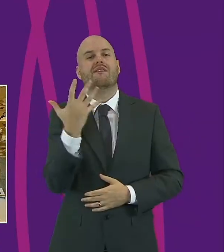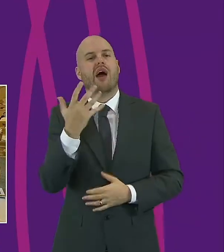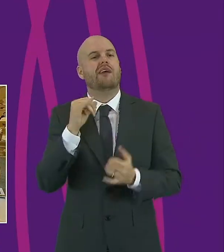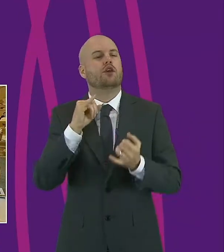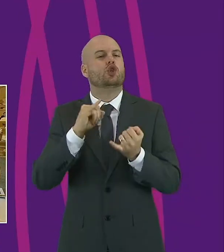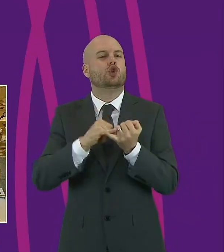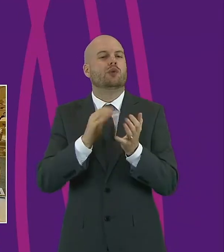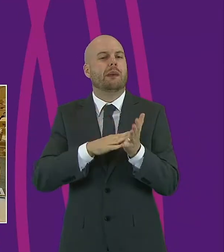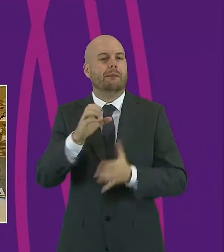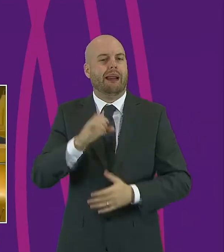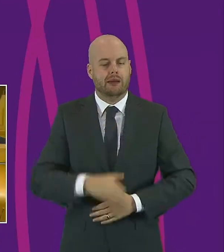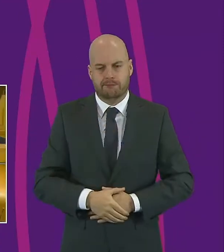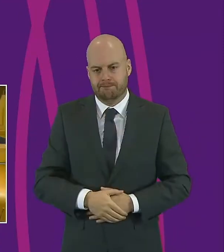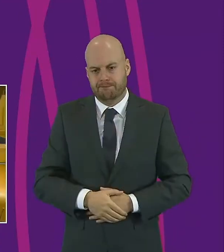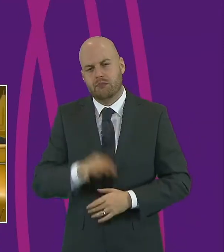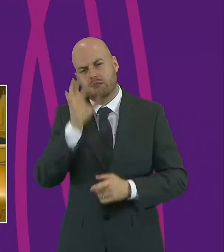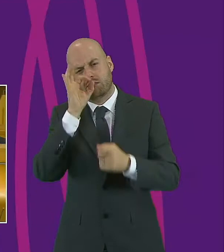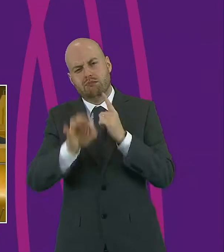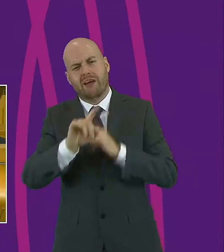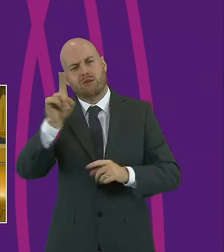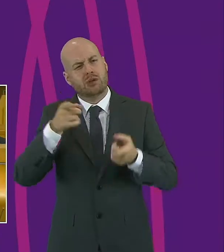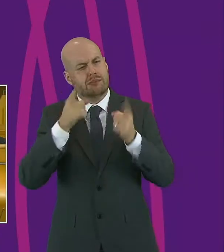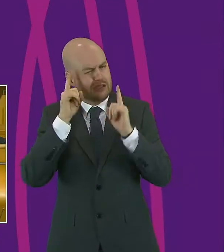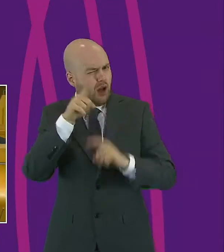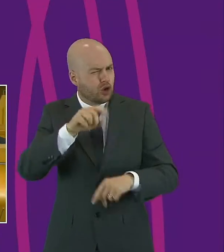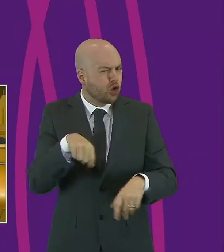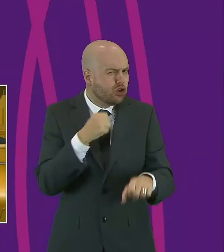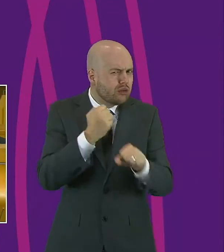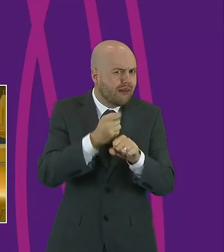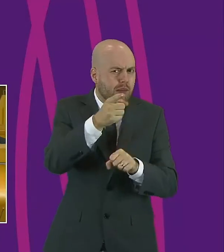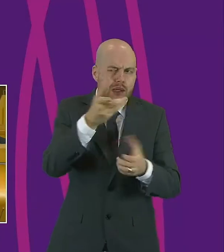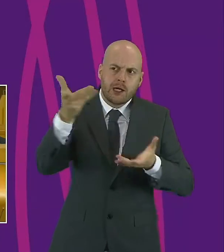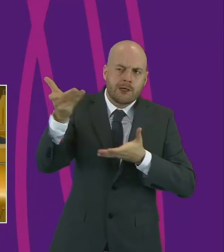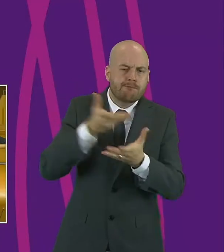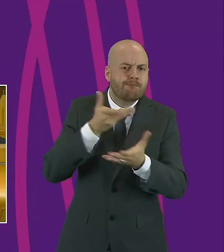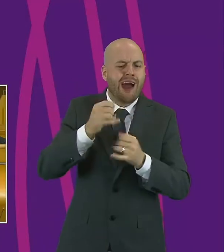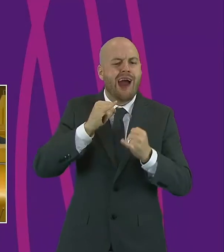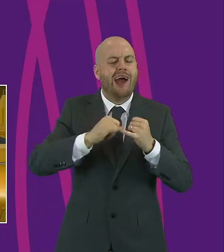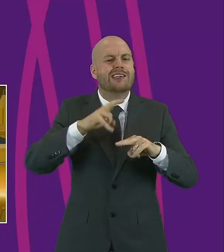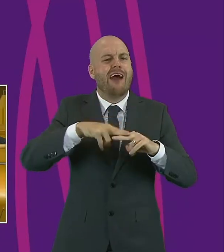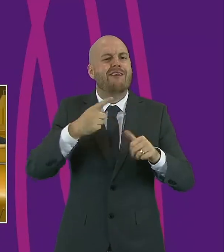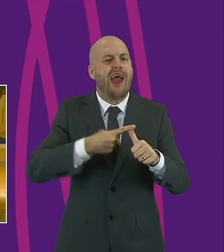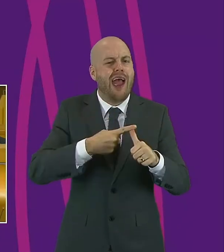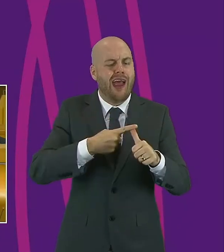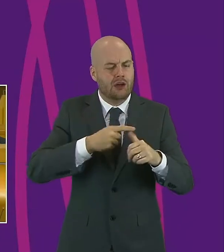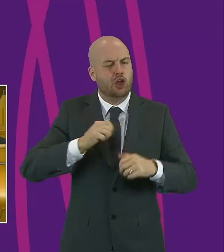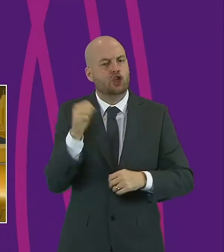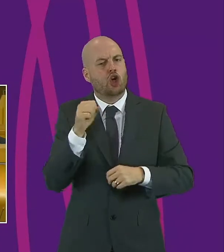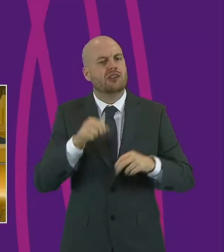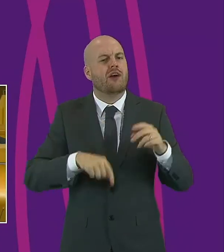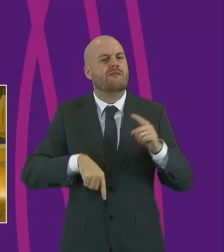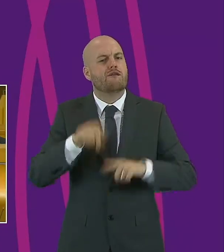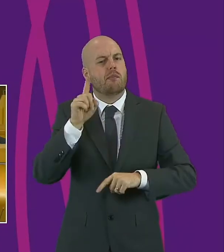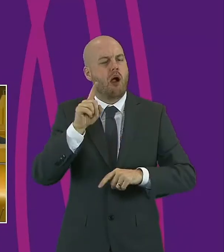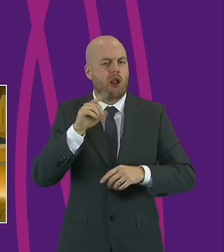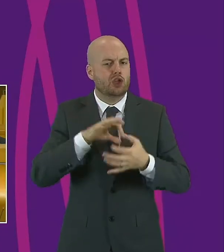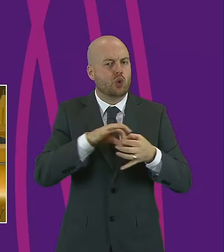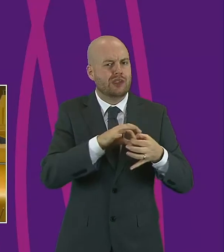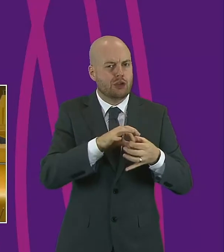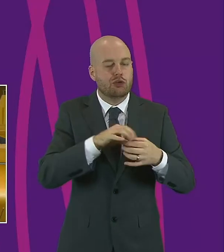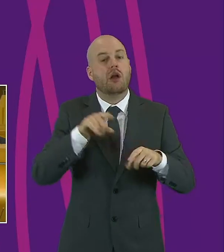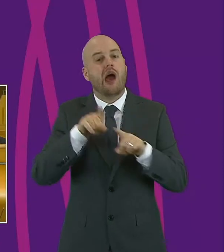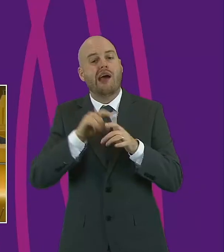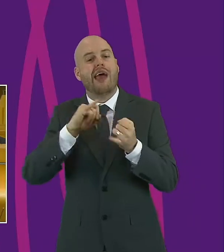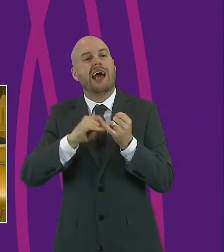To ask the First Minister what discussions the Scottish Government has had with the SFA and the SPFL to allow football clubs to utilise their local